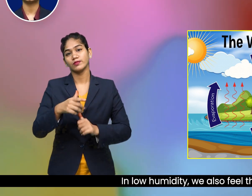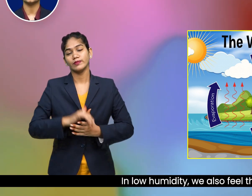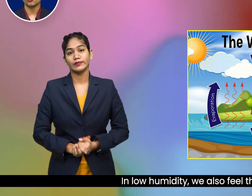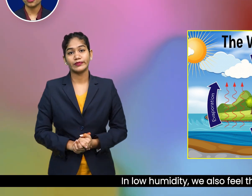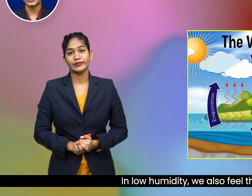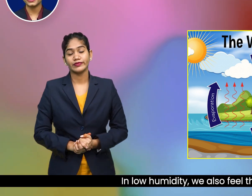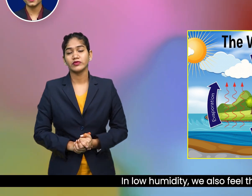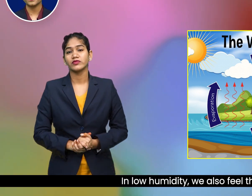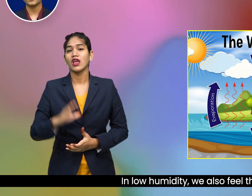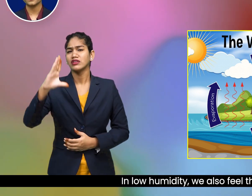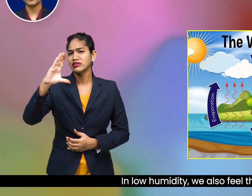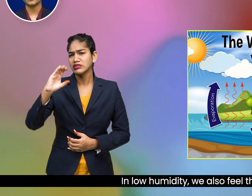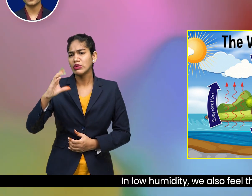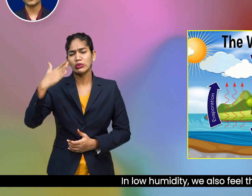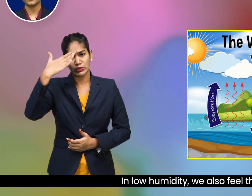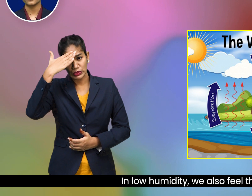In low humidity,